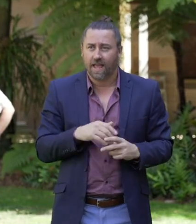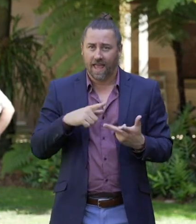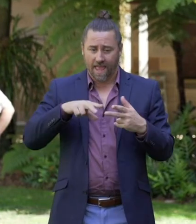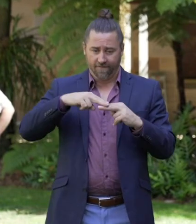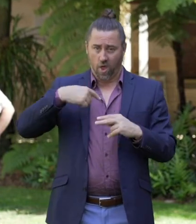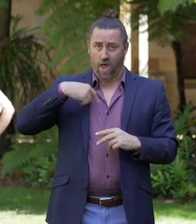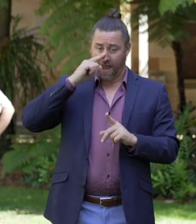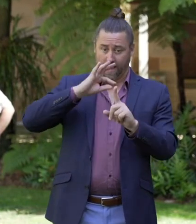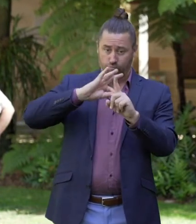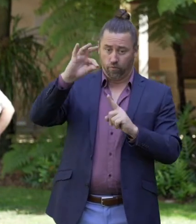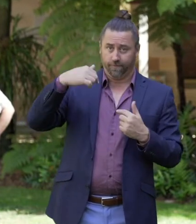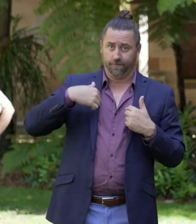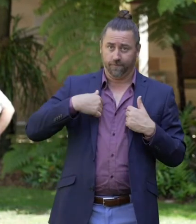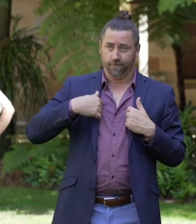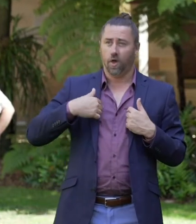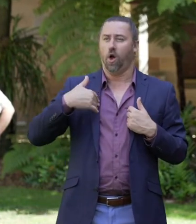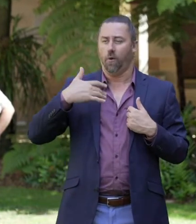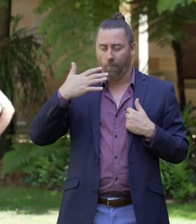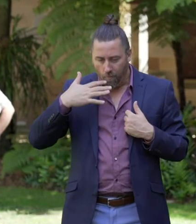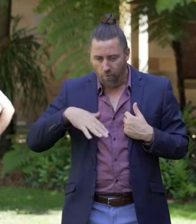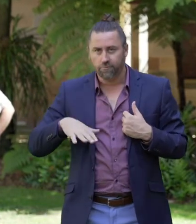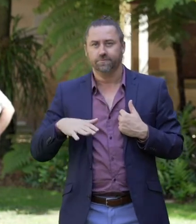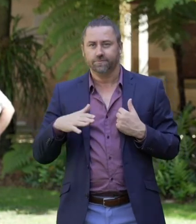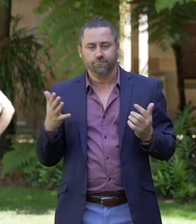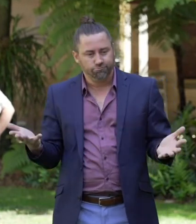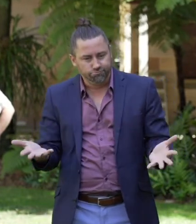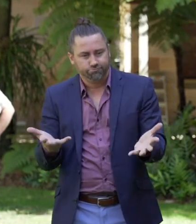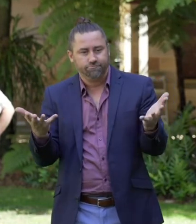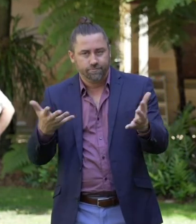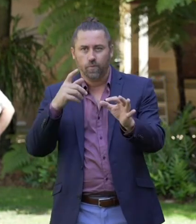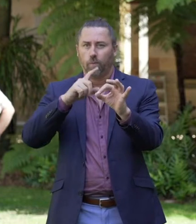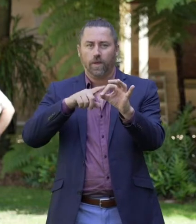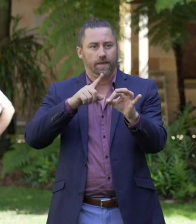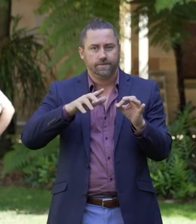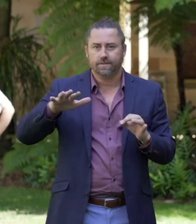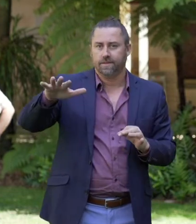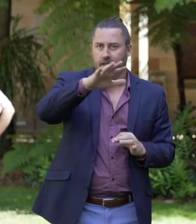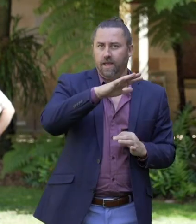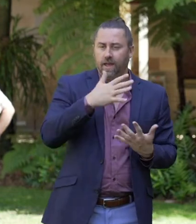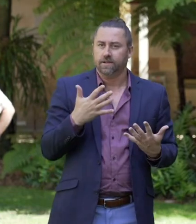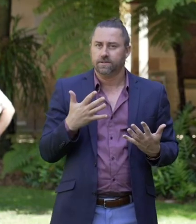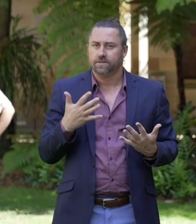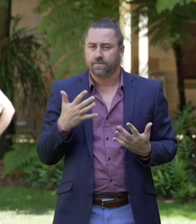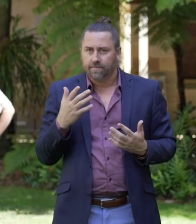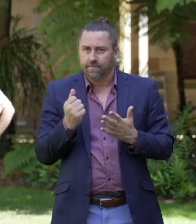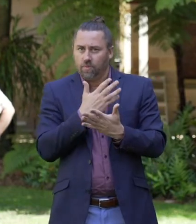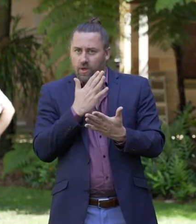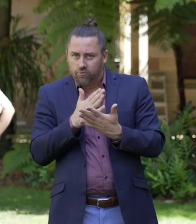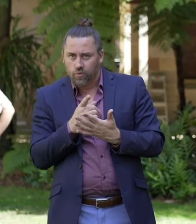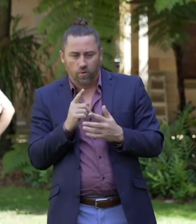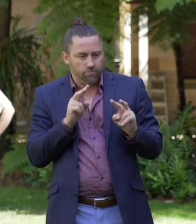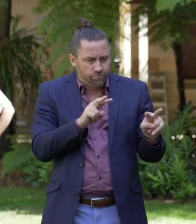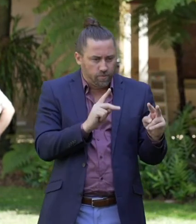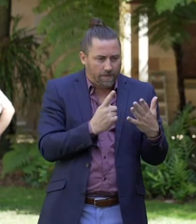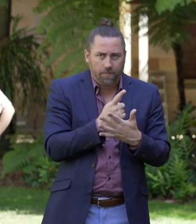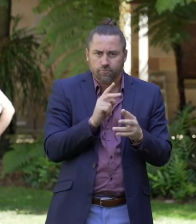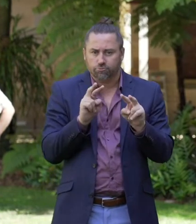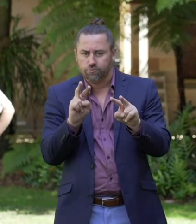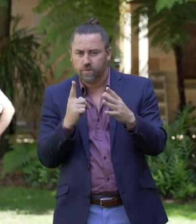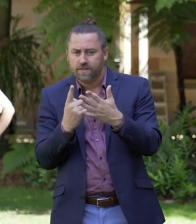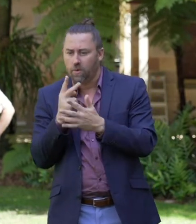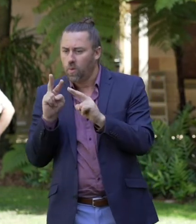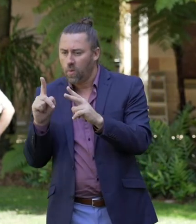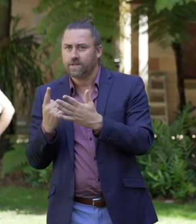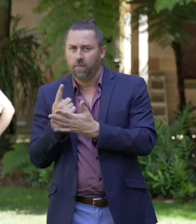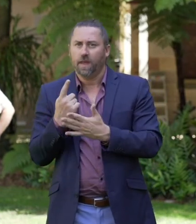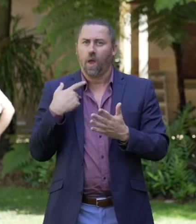better, we should strive ourselves to have to be able to have a health check on the way things operate. I think that is healthy for the democracy